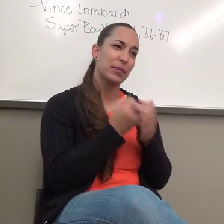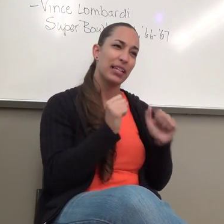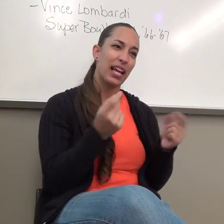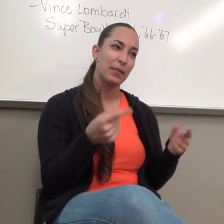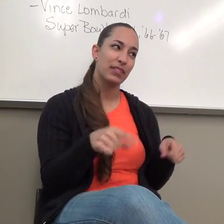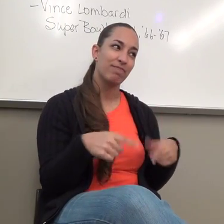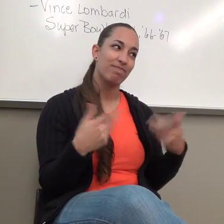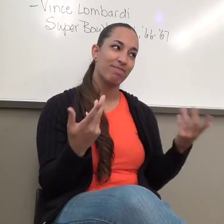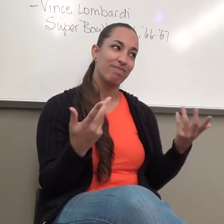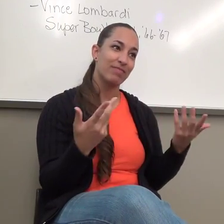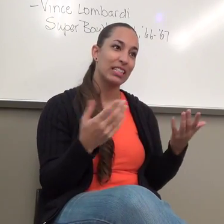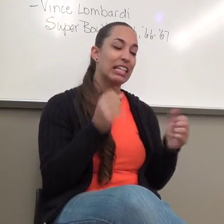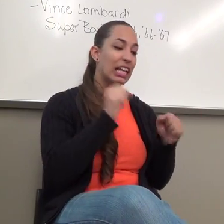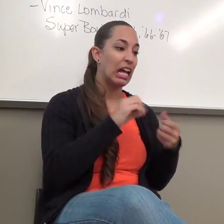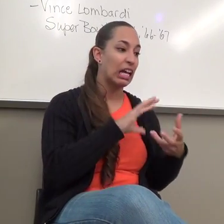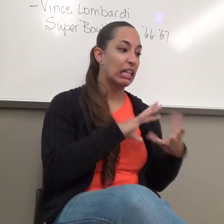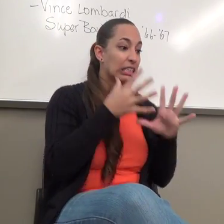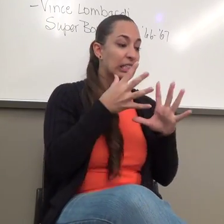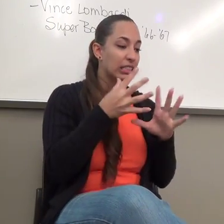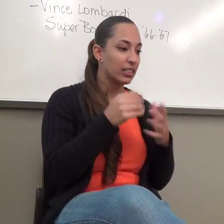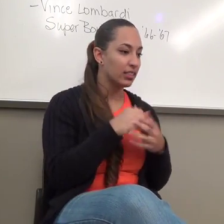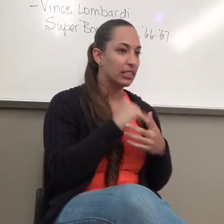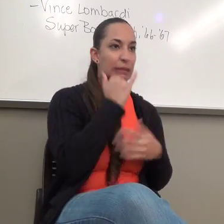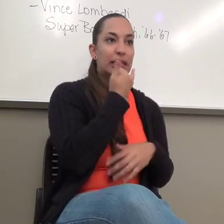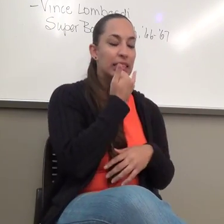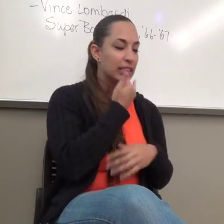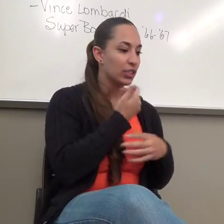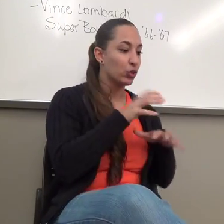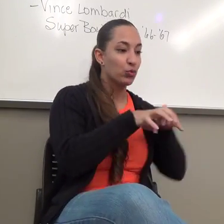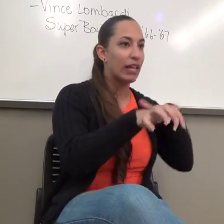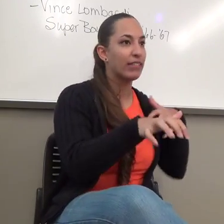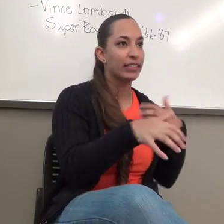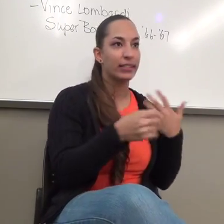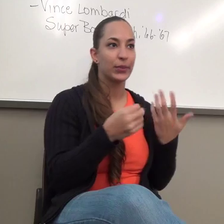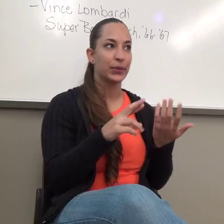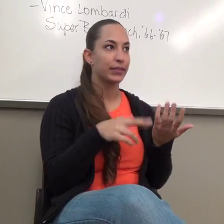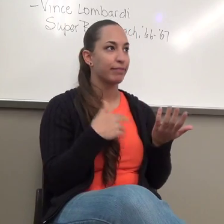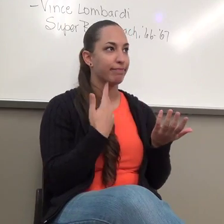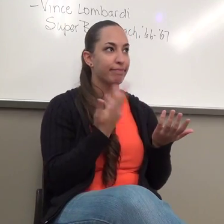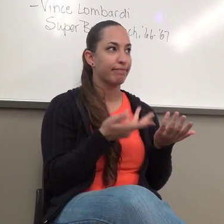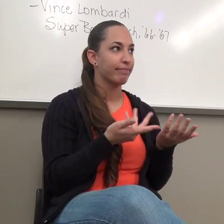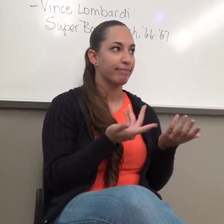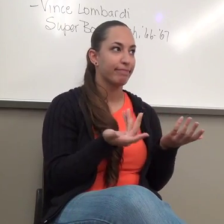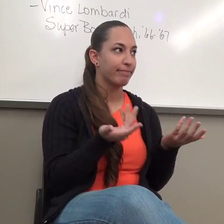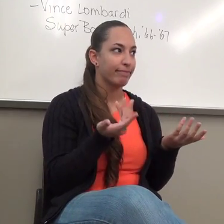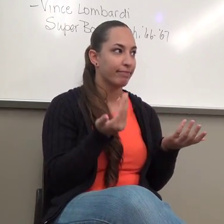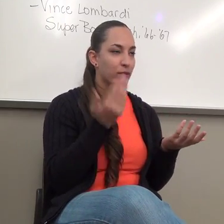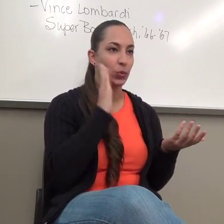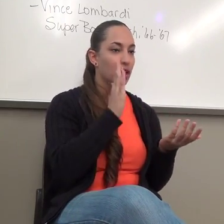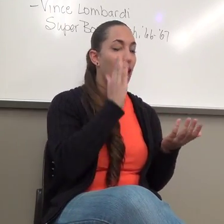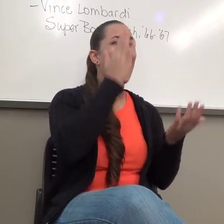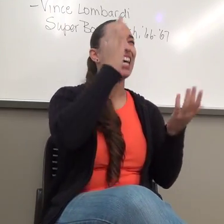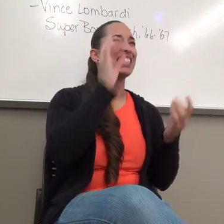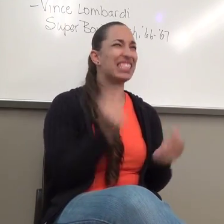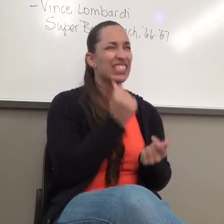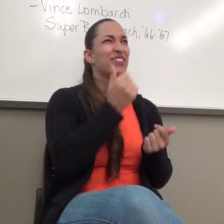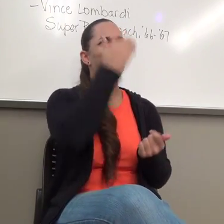Something's going to go wrong. There's going to be traffic. You're going to forget something at home and have to go